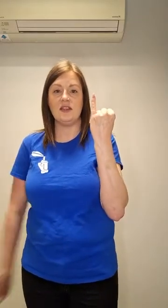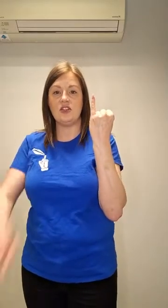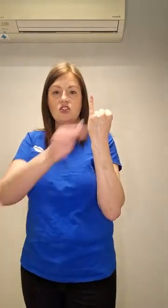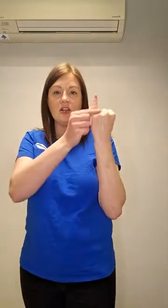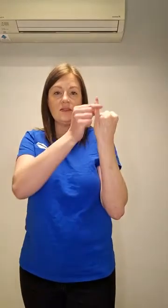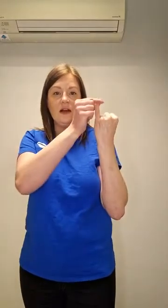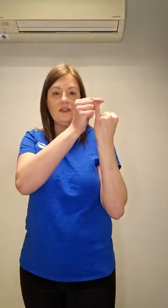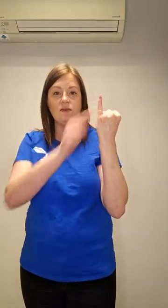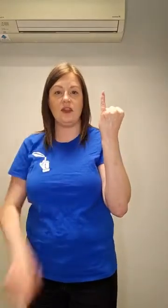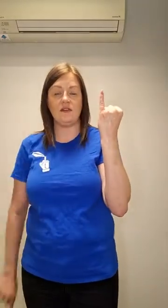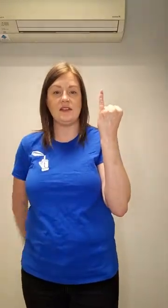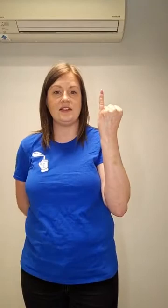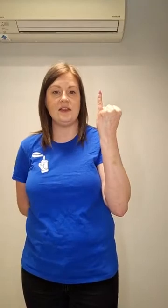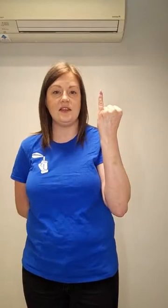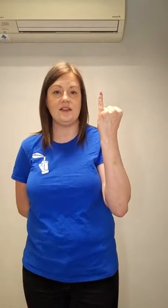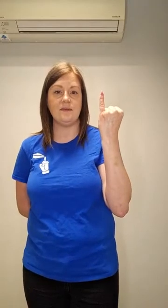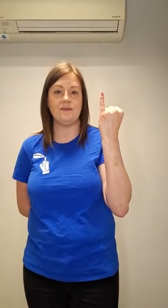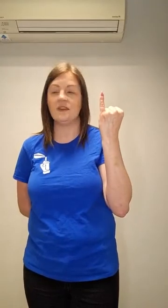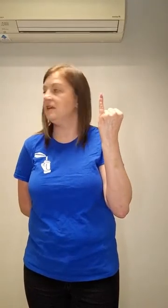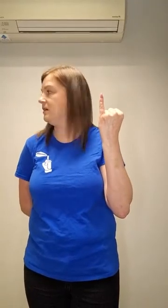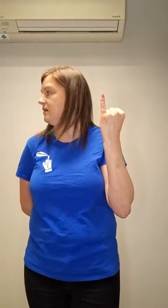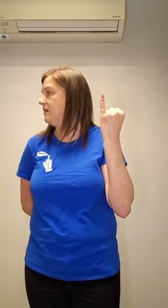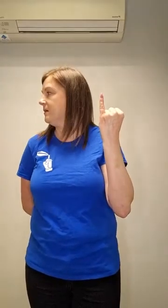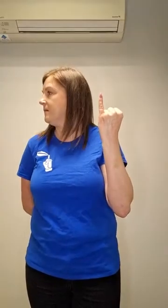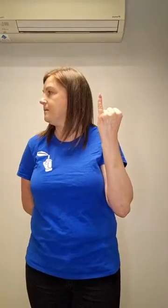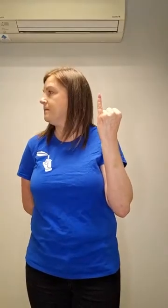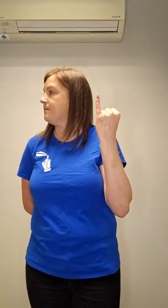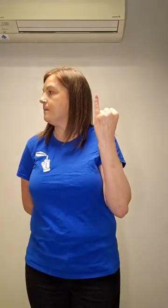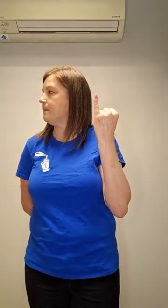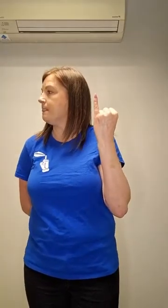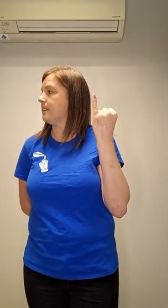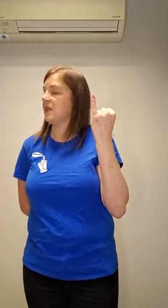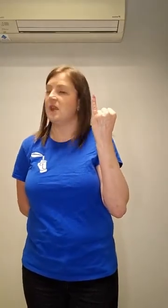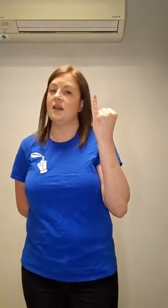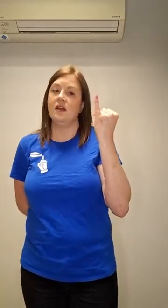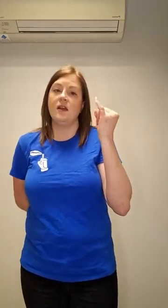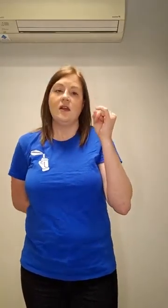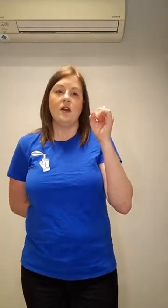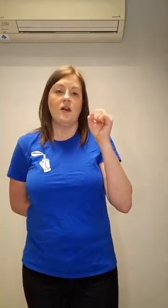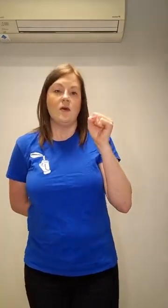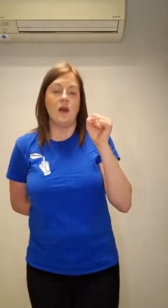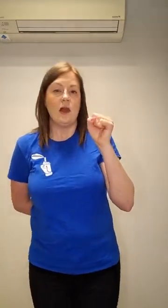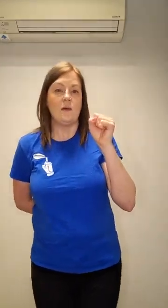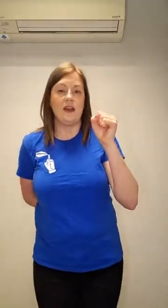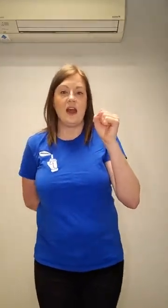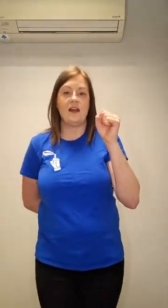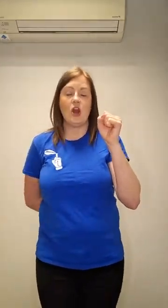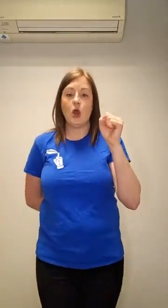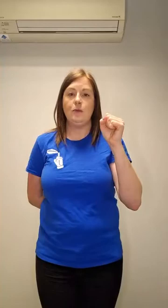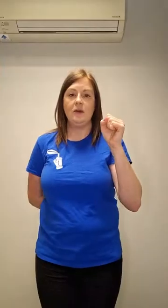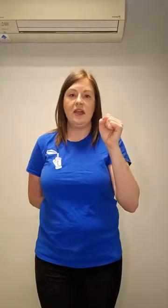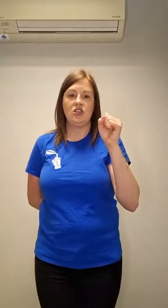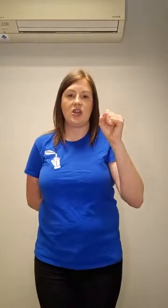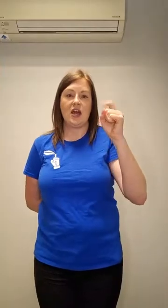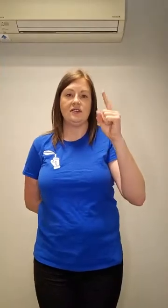see, it's just my little finger extended. We then have an open pinched hand. So you